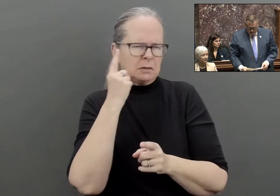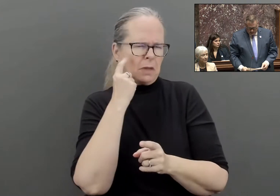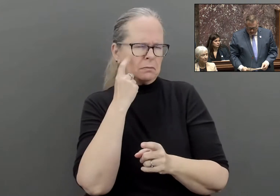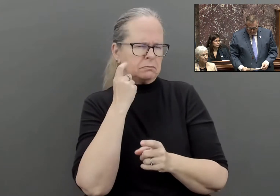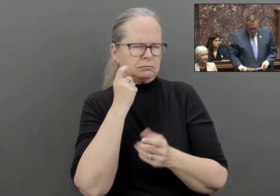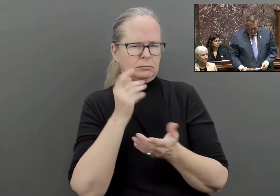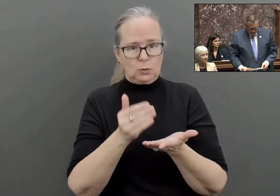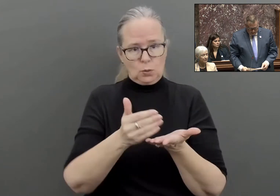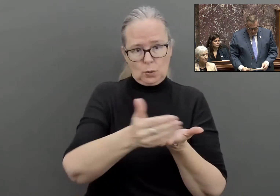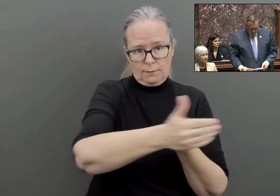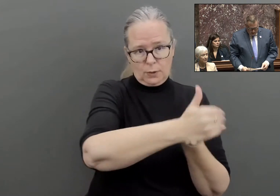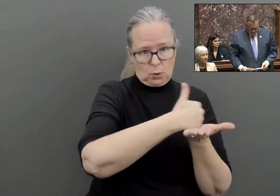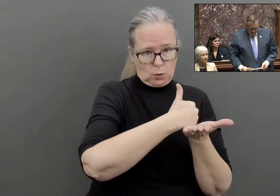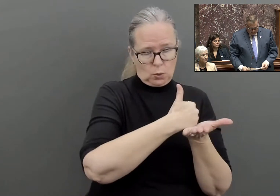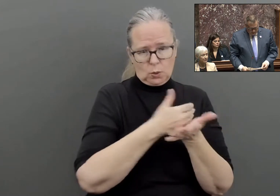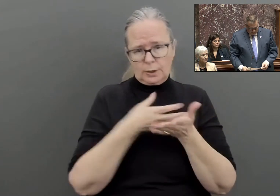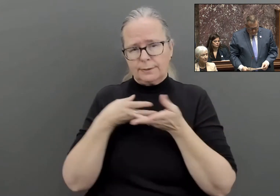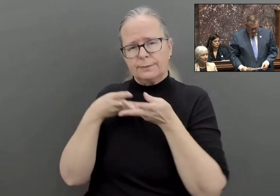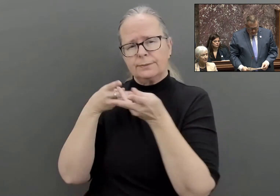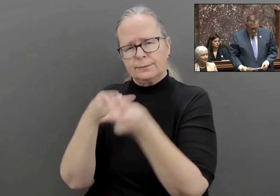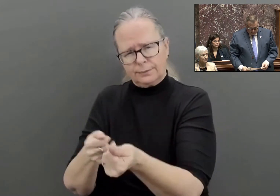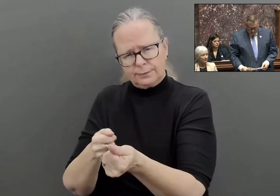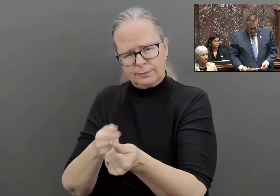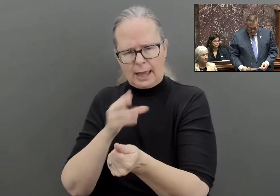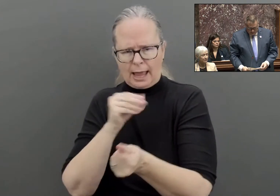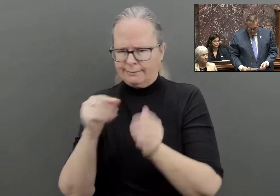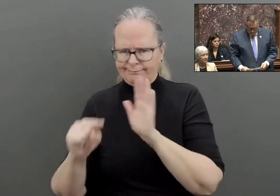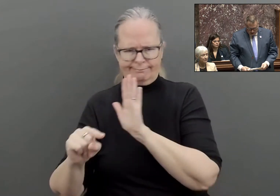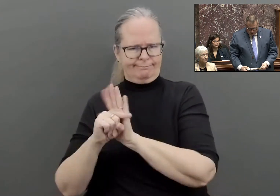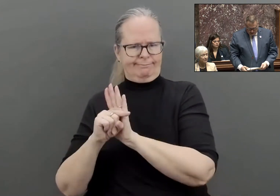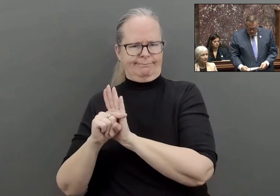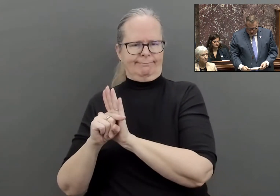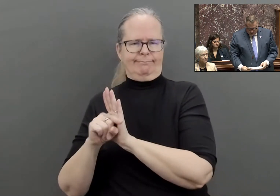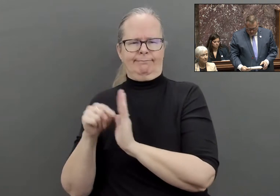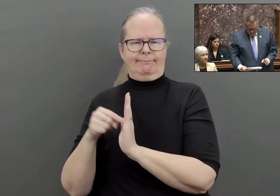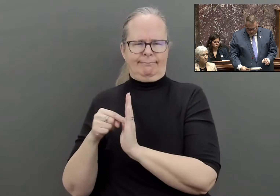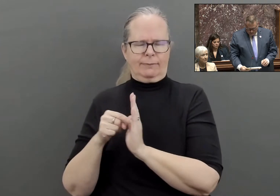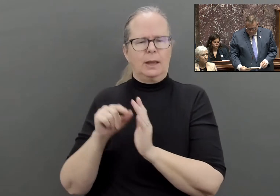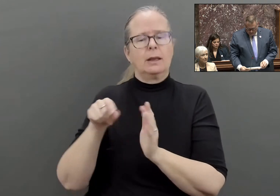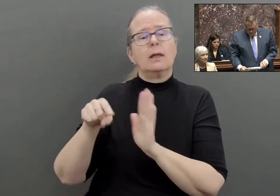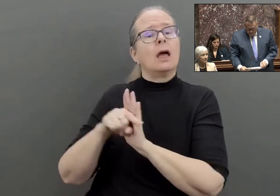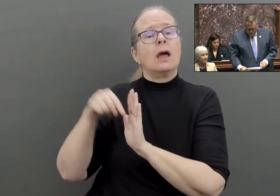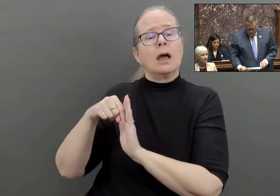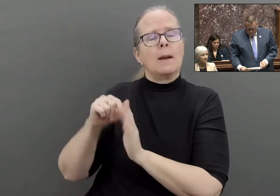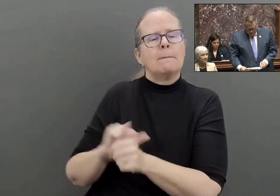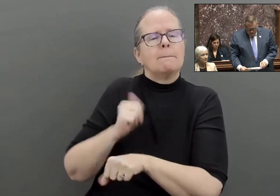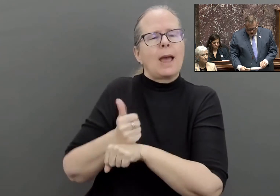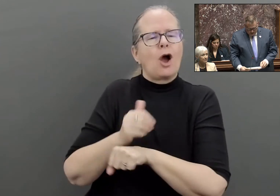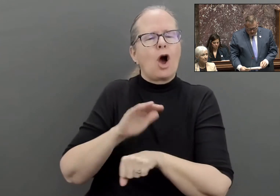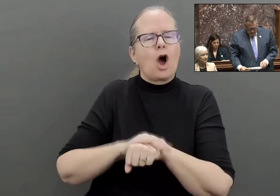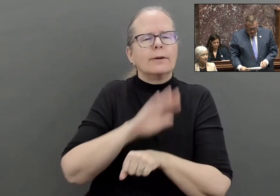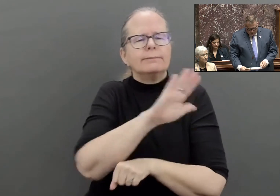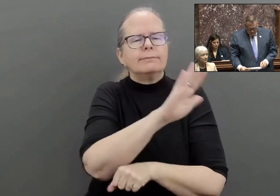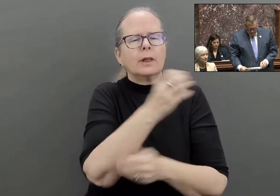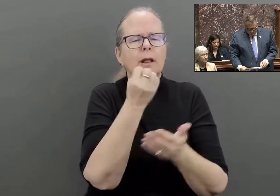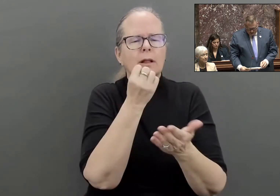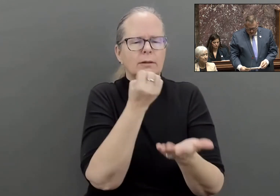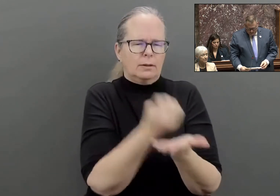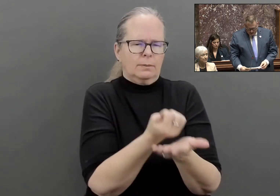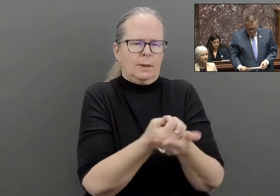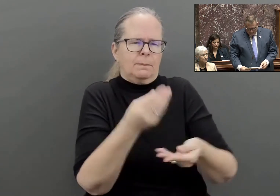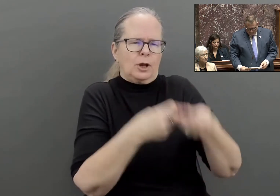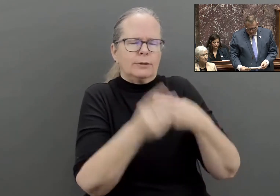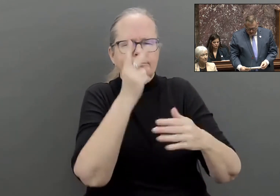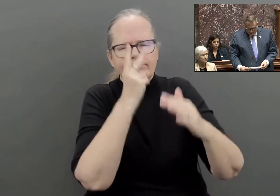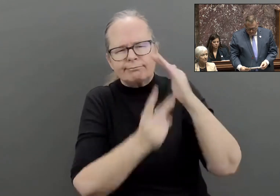is intending on implementing. Sections 5, 6, and 7, especially Section 7, are very clear in the expectation